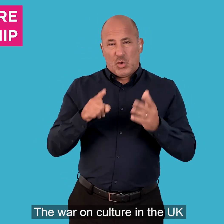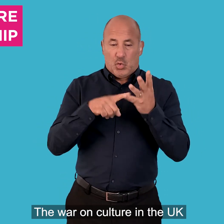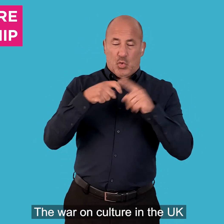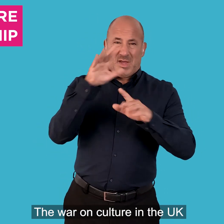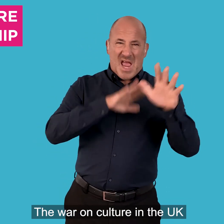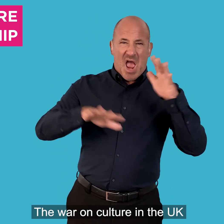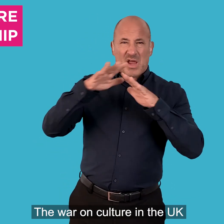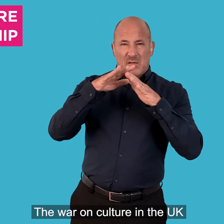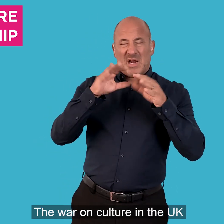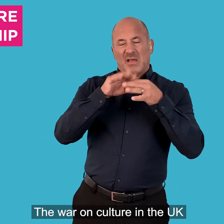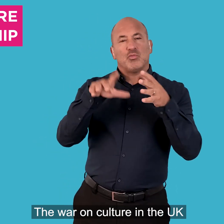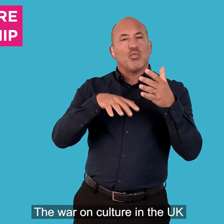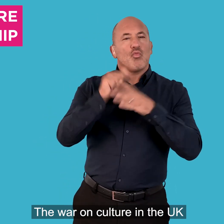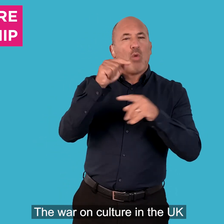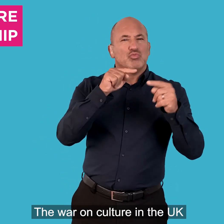The war on culture in the UK